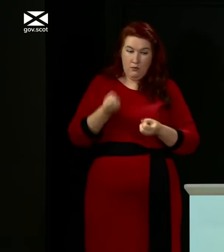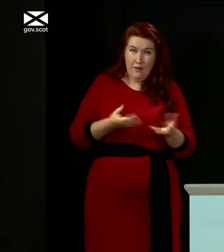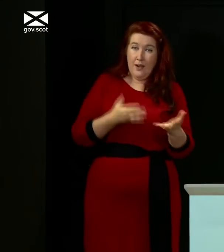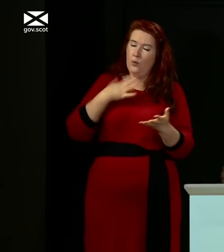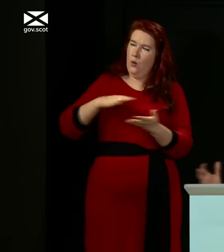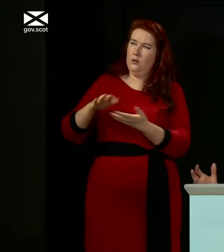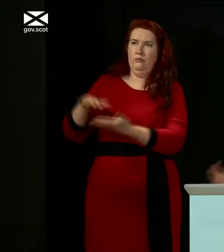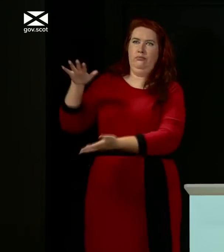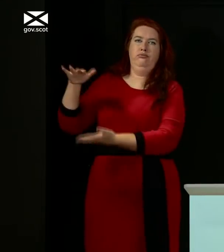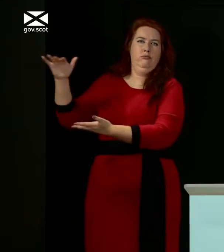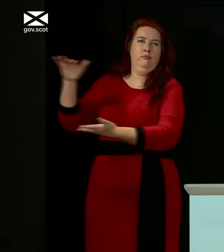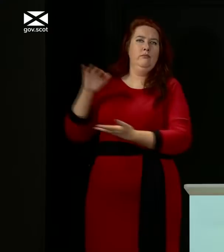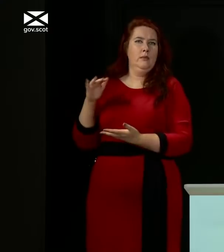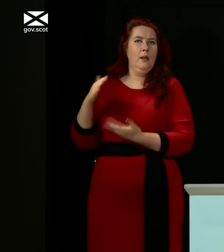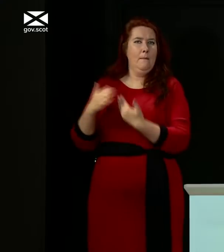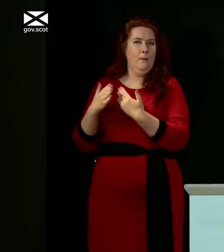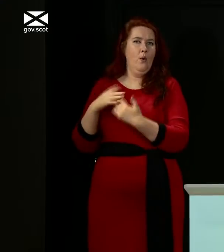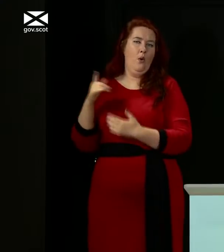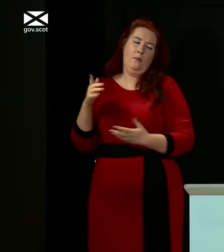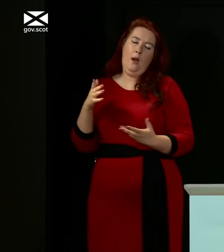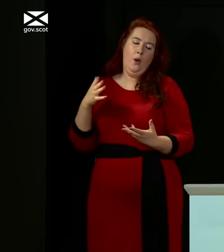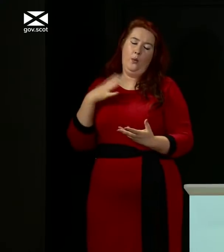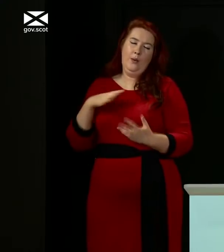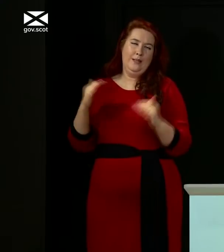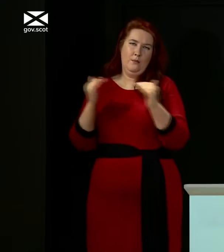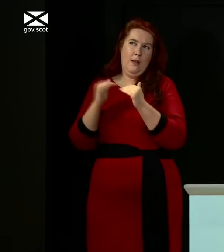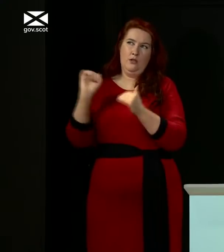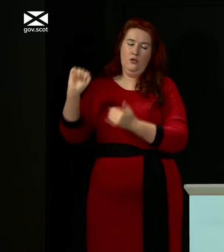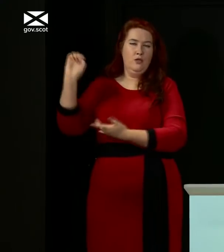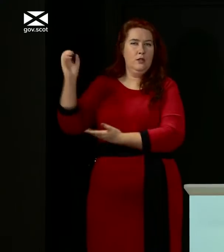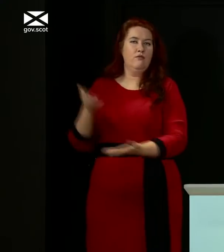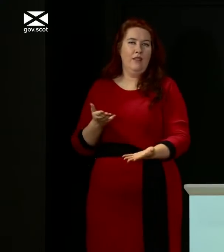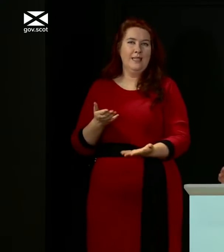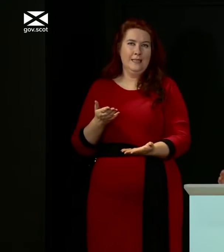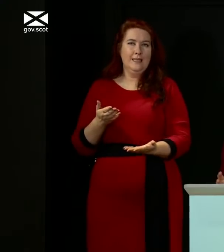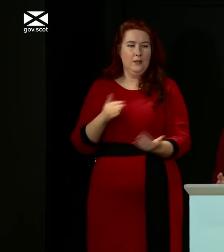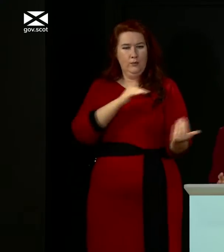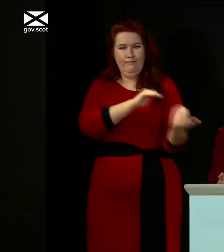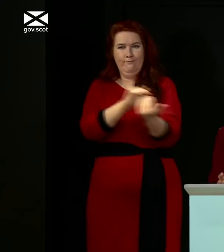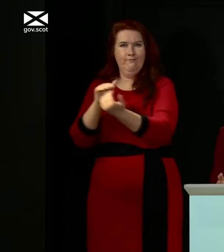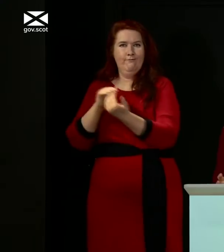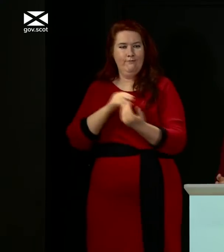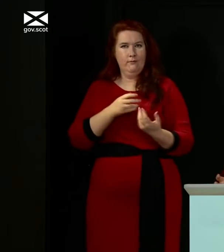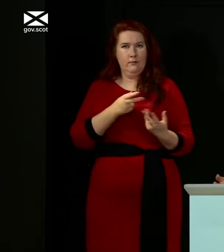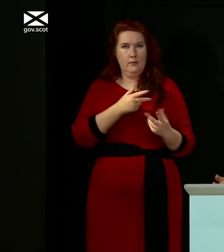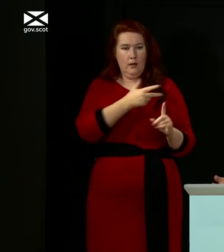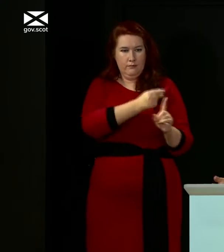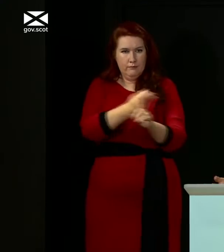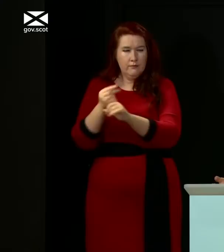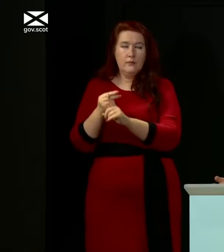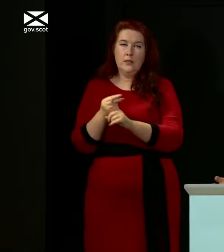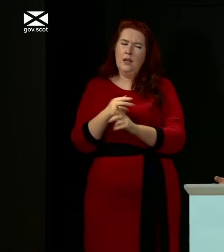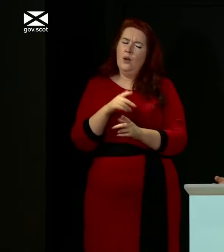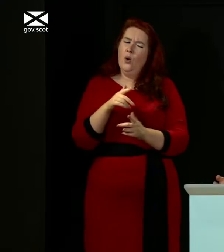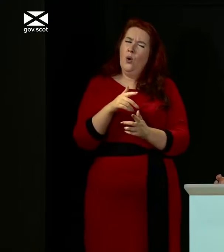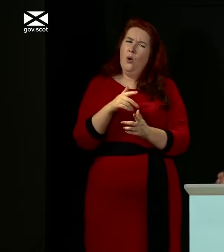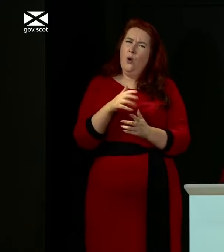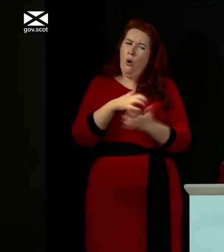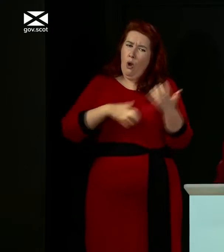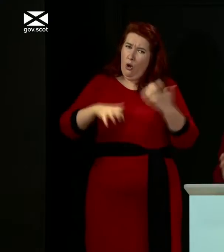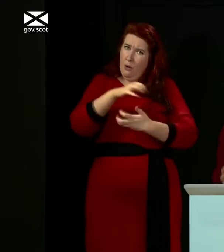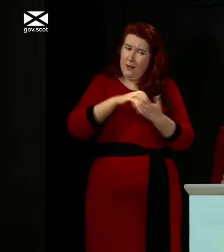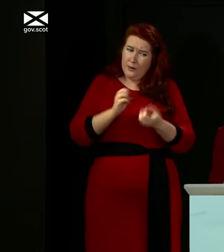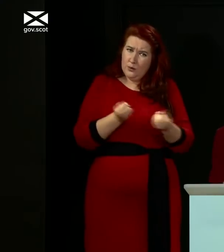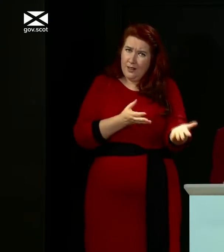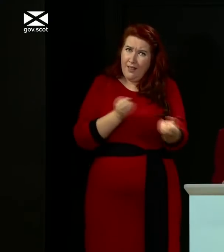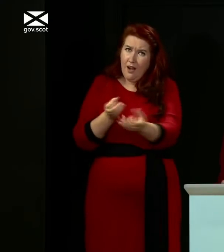absolutely identical, but we need to keep pace with supply. Now, in practical terms, that it's very logistically complicated to deliver, but